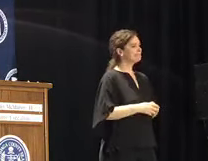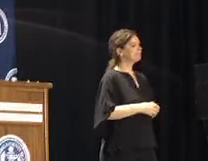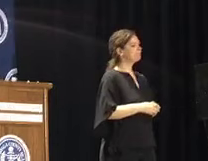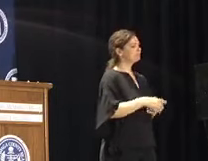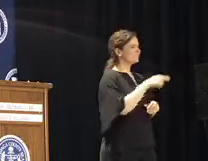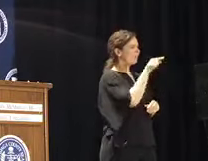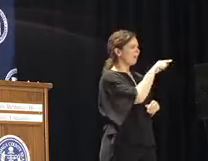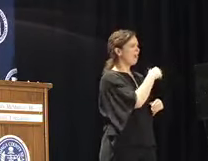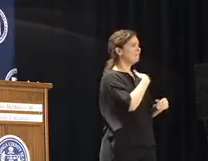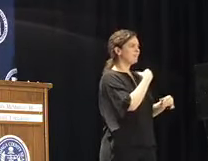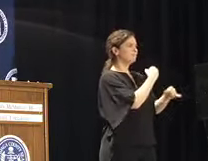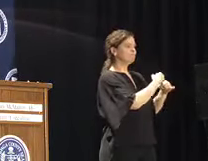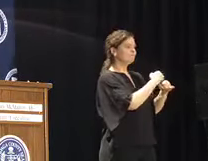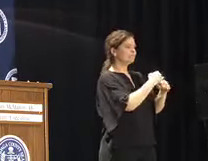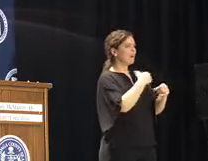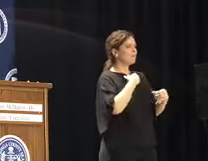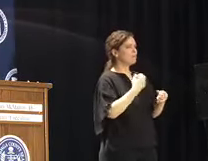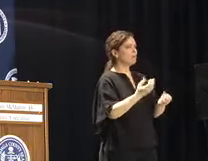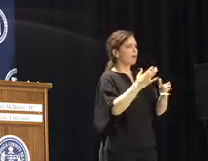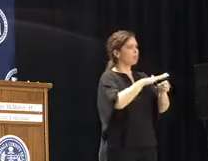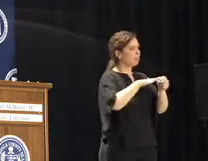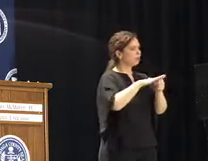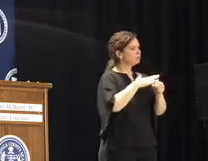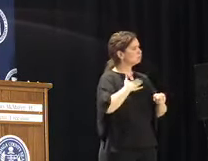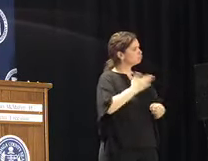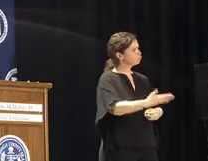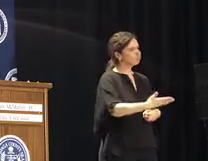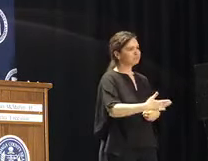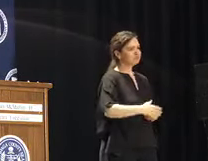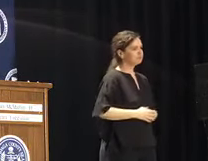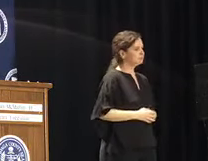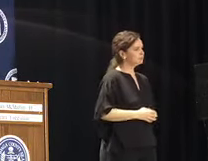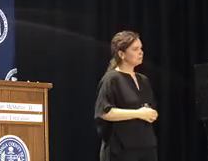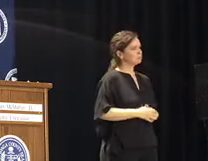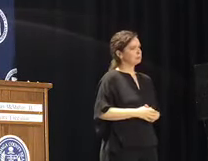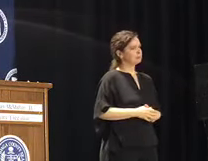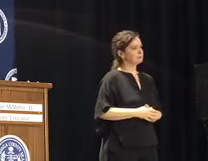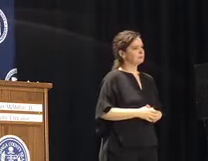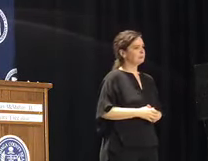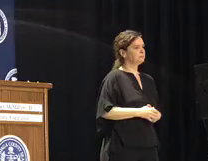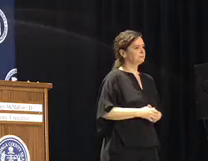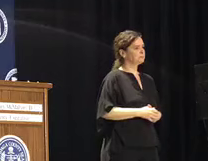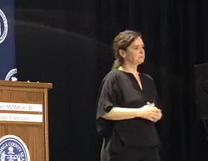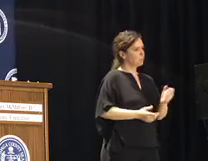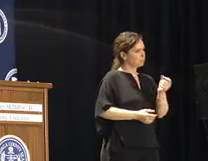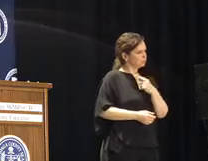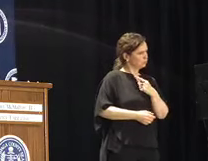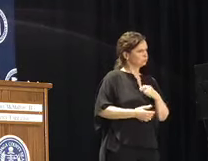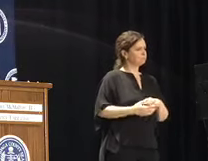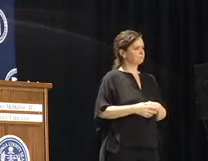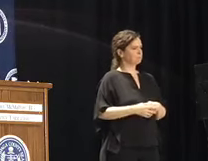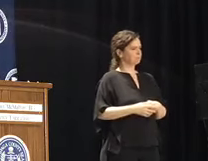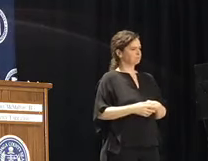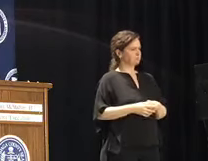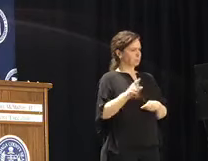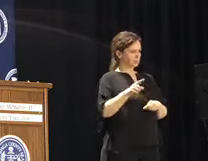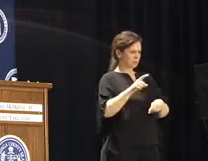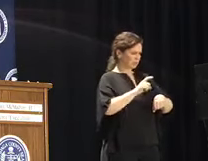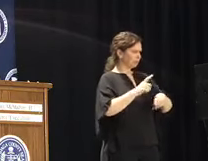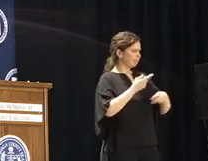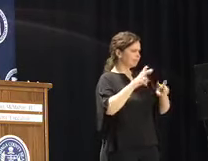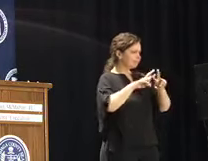be. You've had a little more time to look at the bill that is being passed in Washington. Any indication how